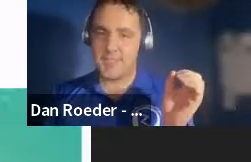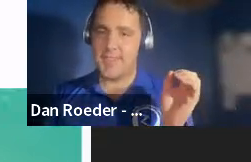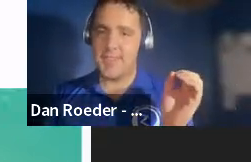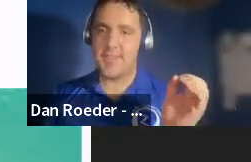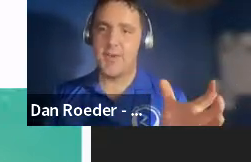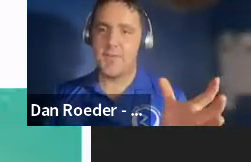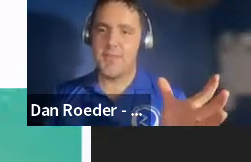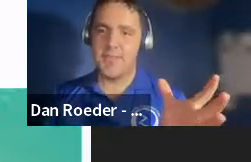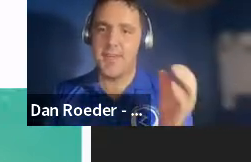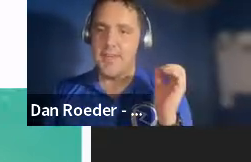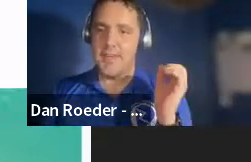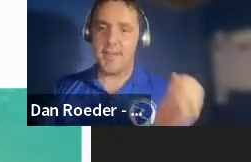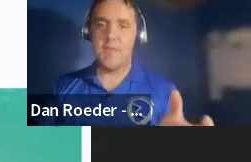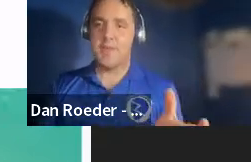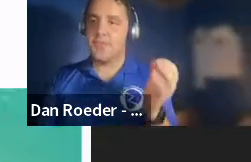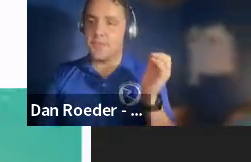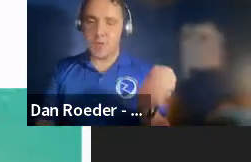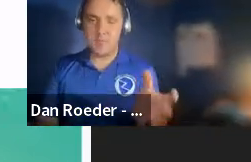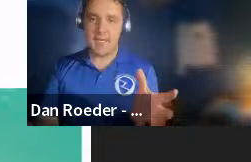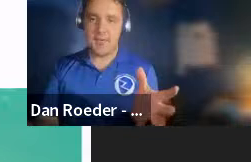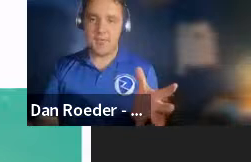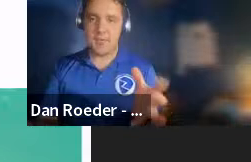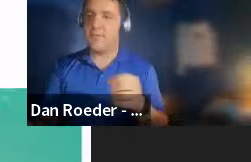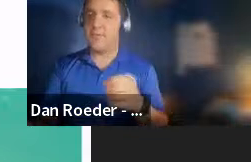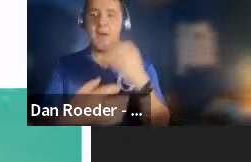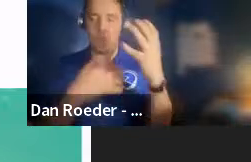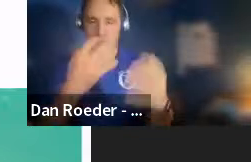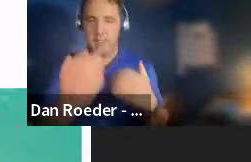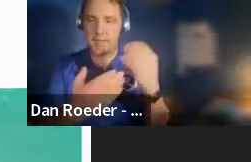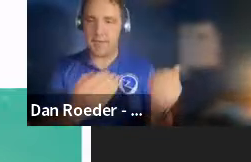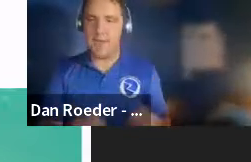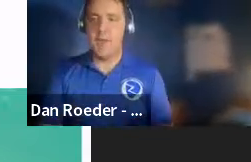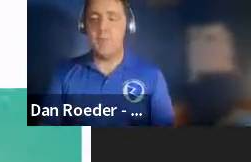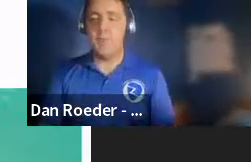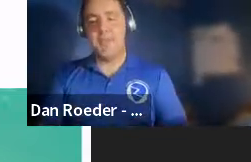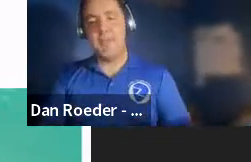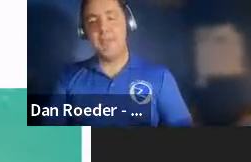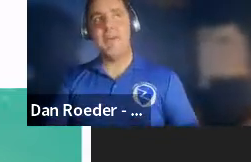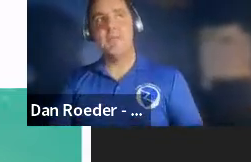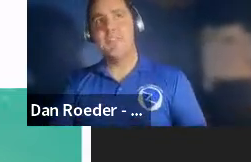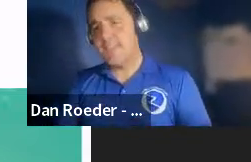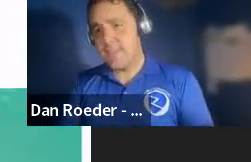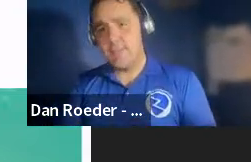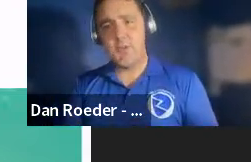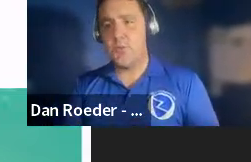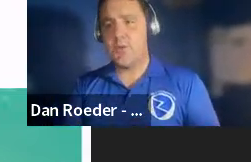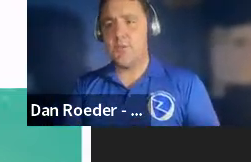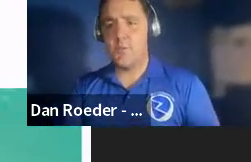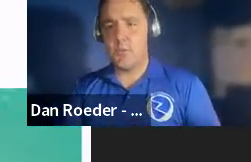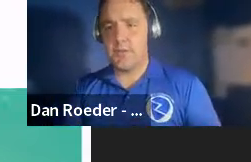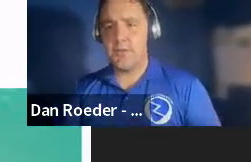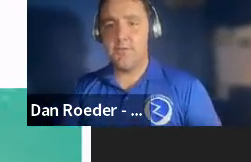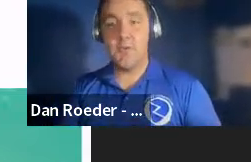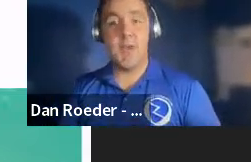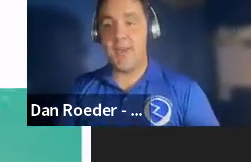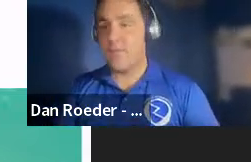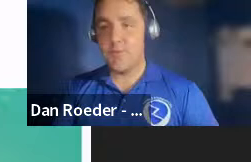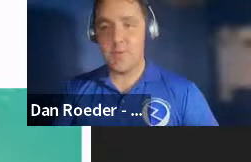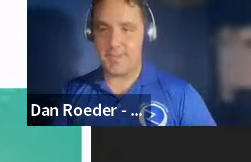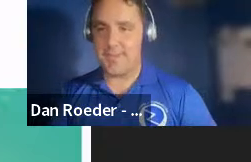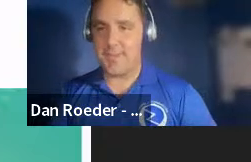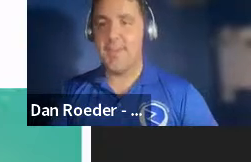critical. And that's thinking of the accommodations, modifications, that whole plan. But then just thinking about the world of work